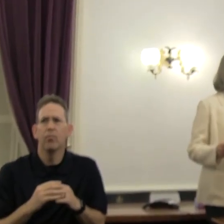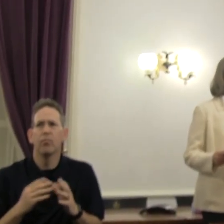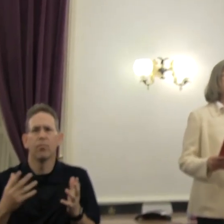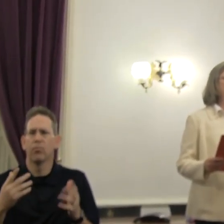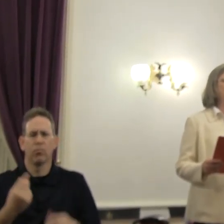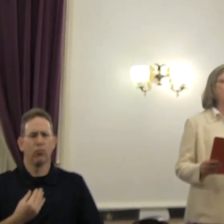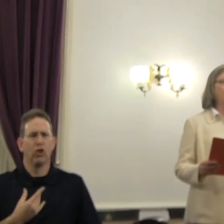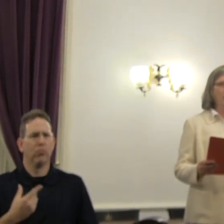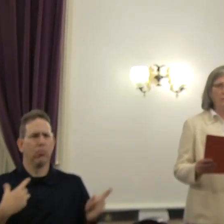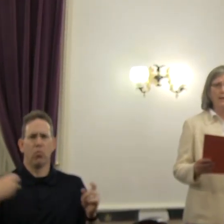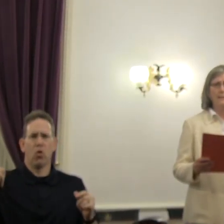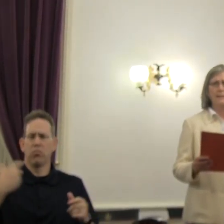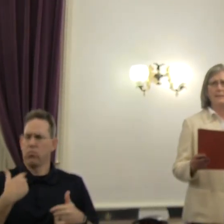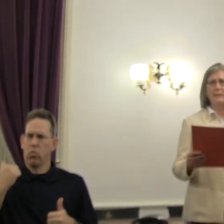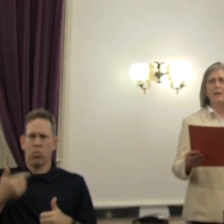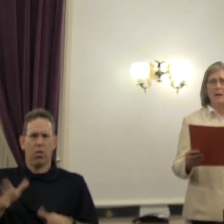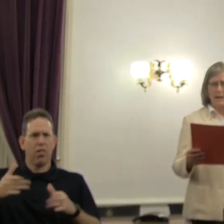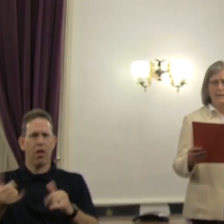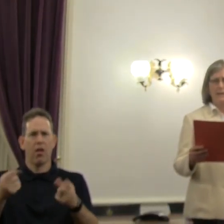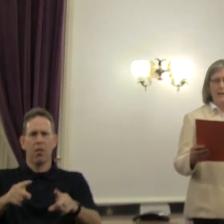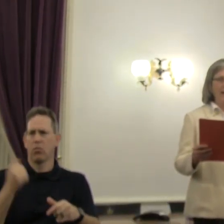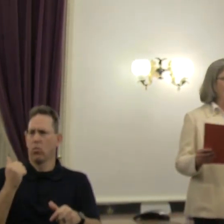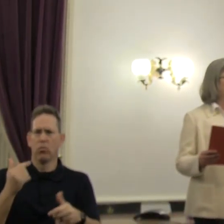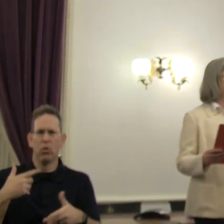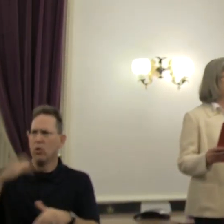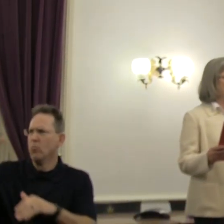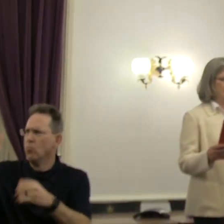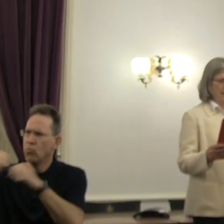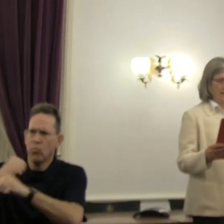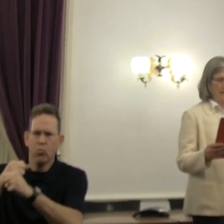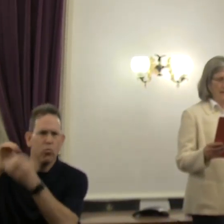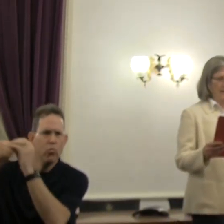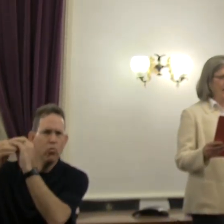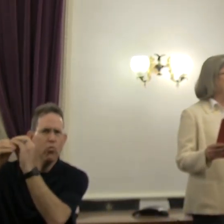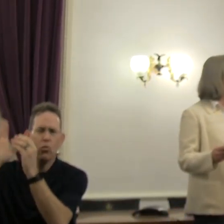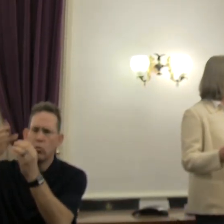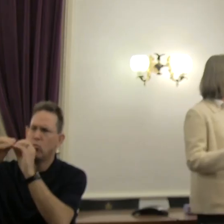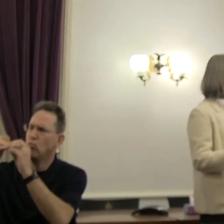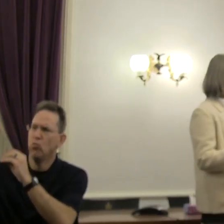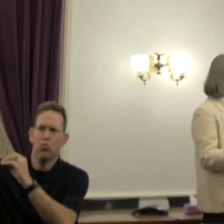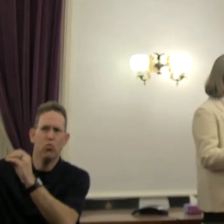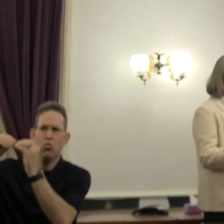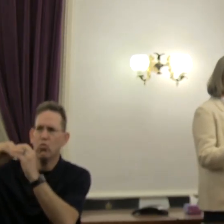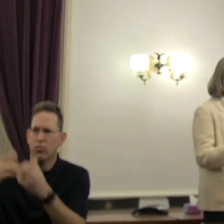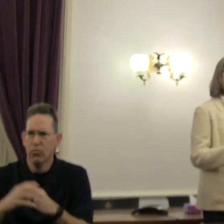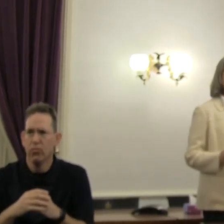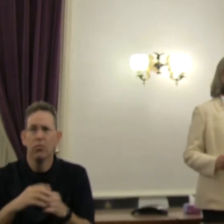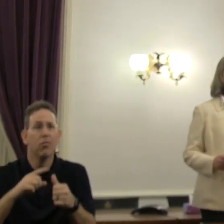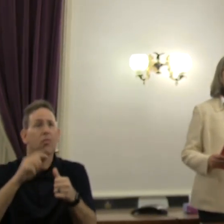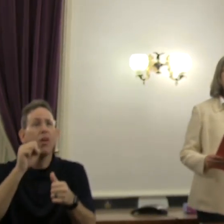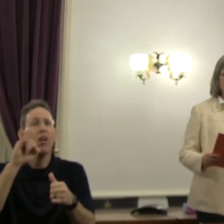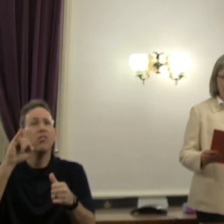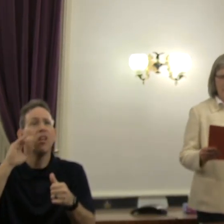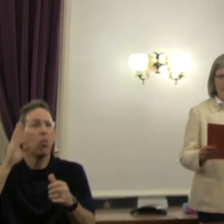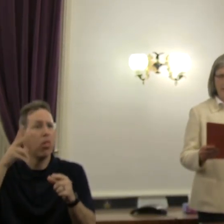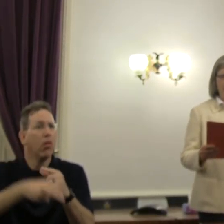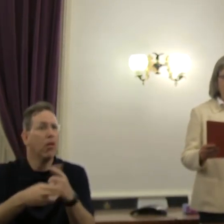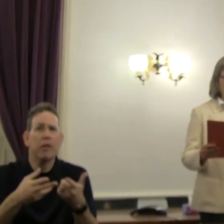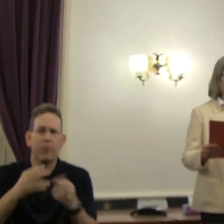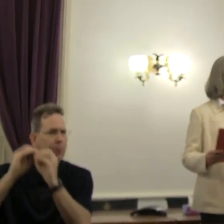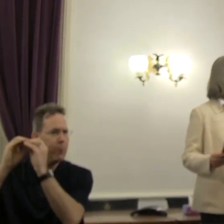as low-income seniors. And that is why our congressional delegation will do all they can to defeat it. It reduces